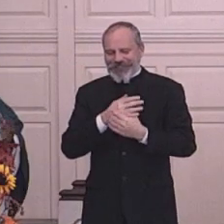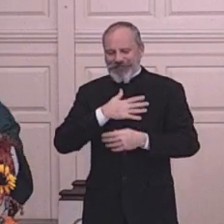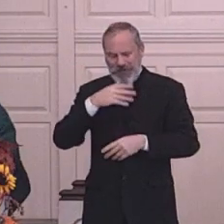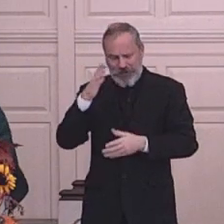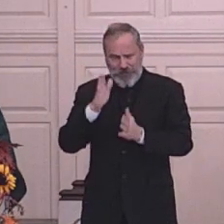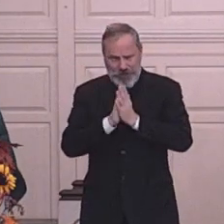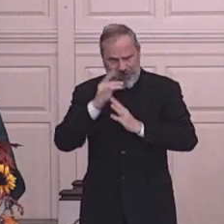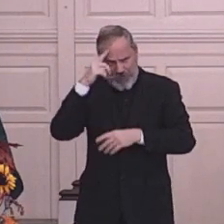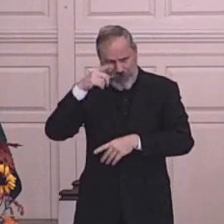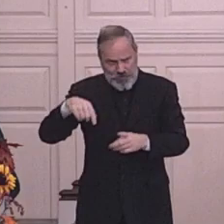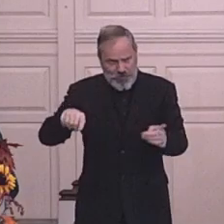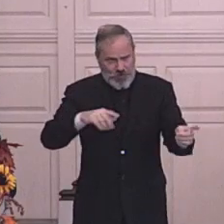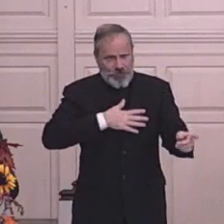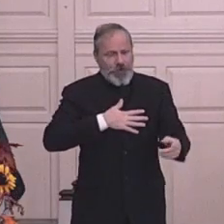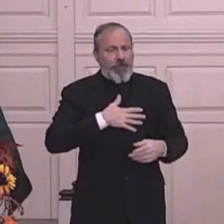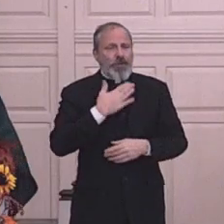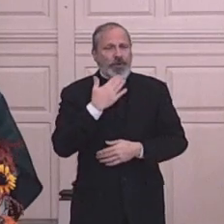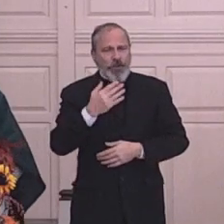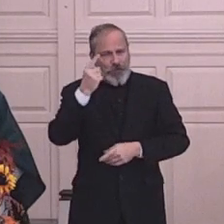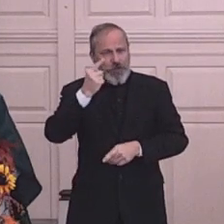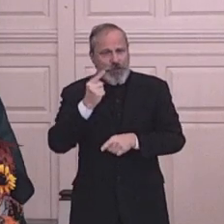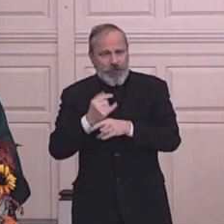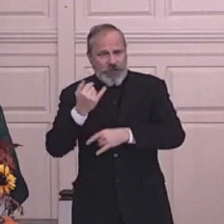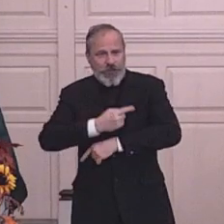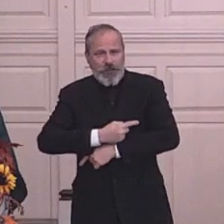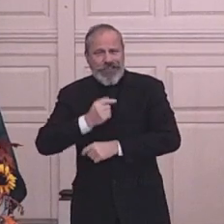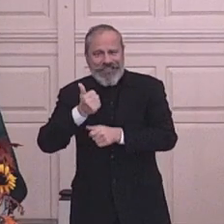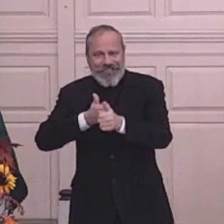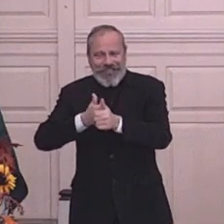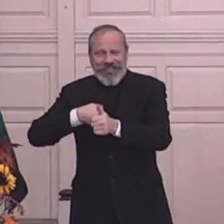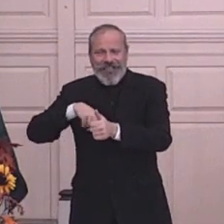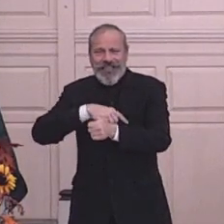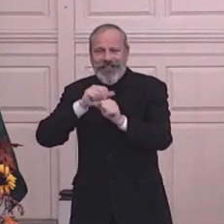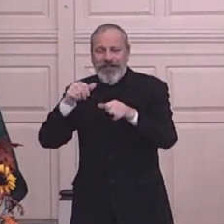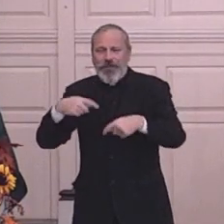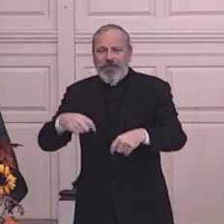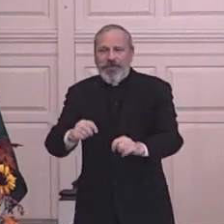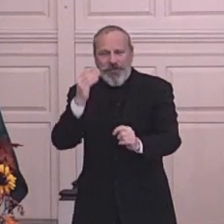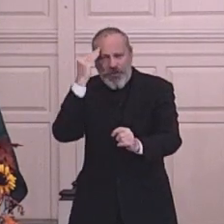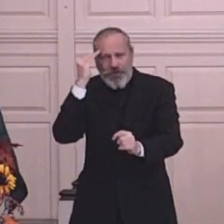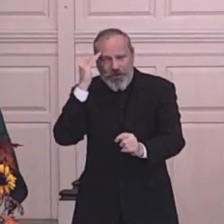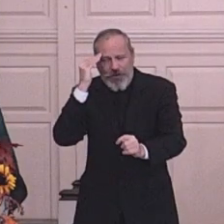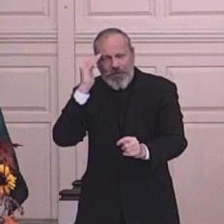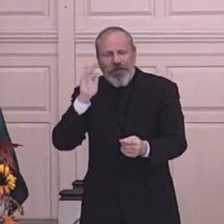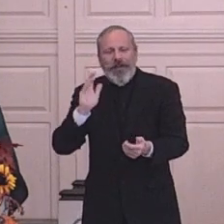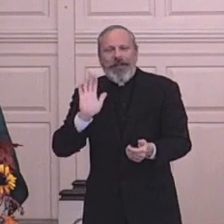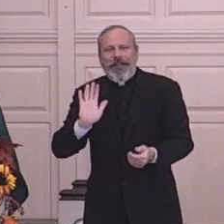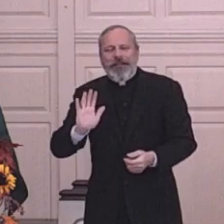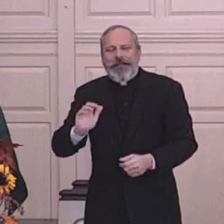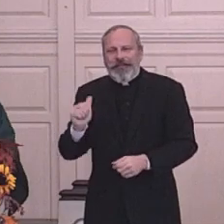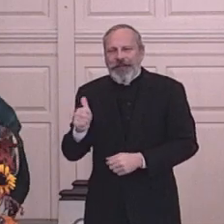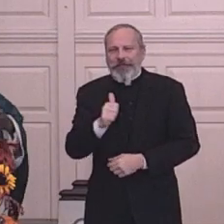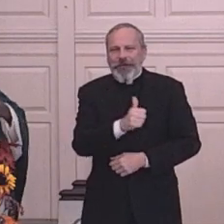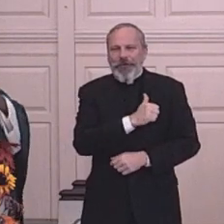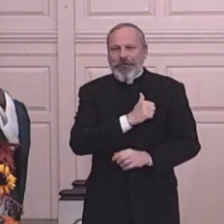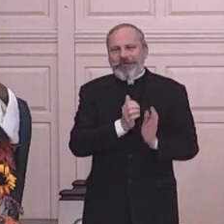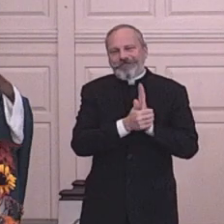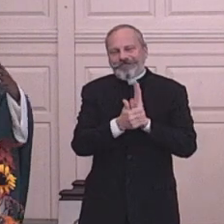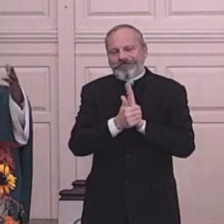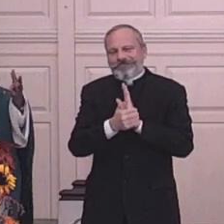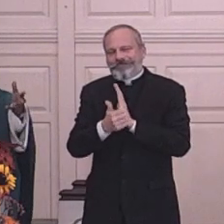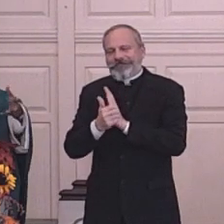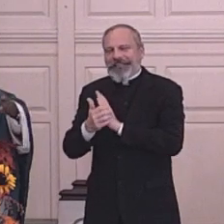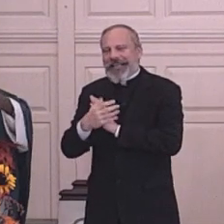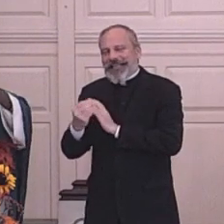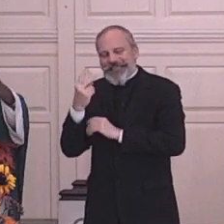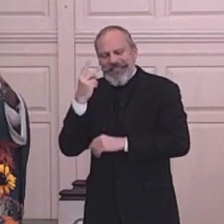prayer for you, my dear brothers and sisters, today, is that each of us will try to know their giftedness and try to see how